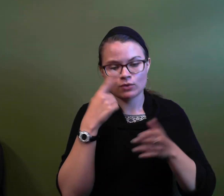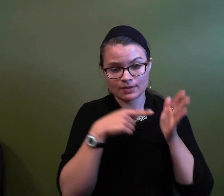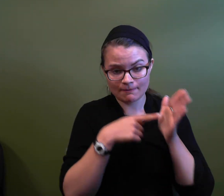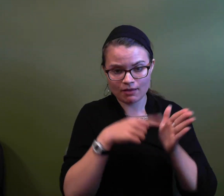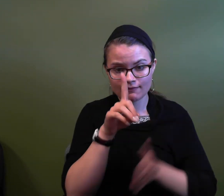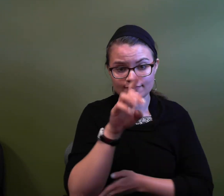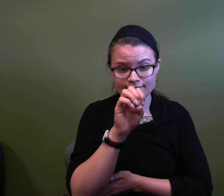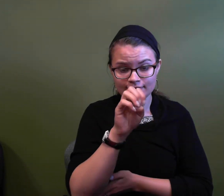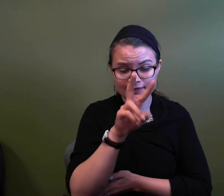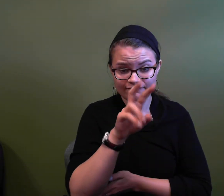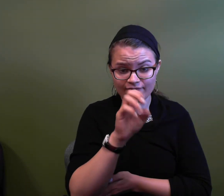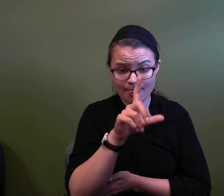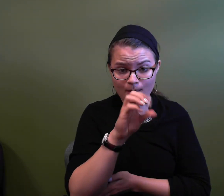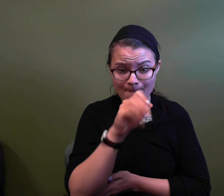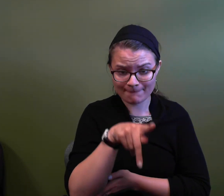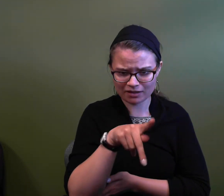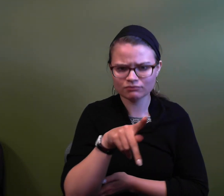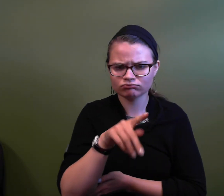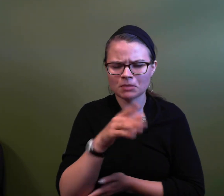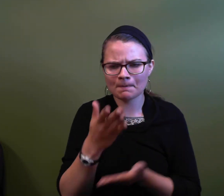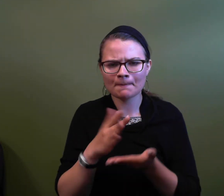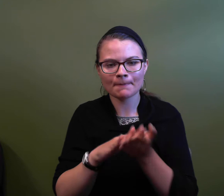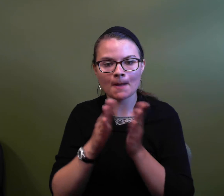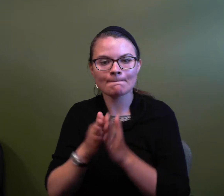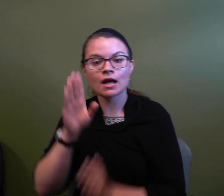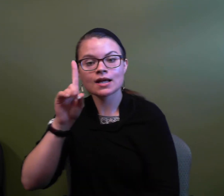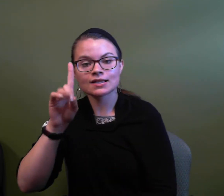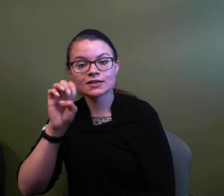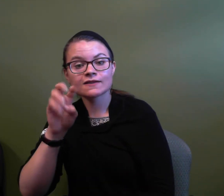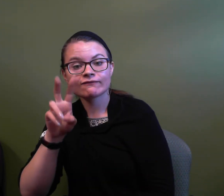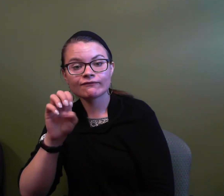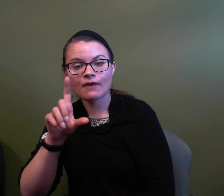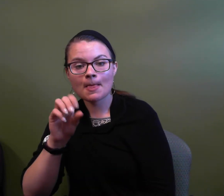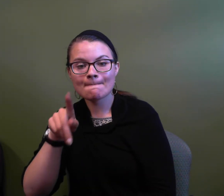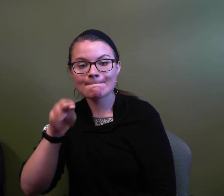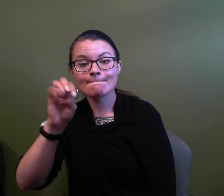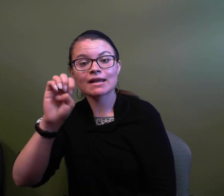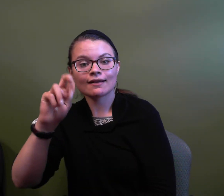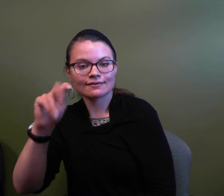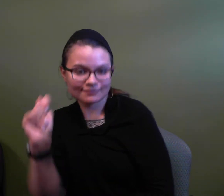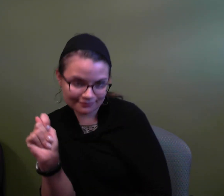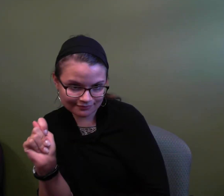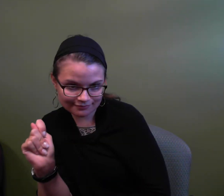noun into a verb, okay? So for example, we just said